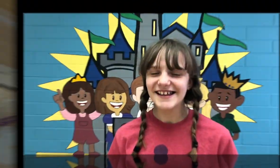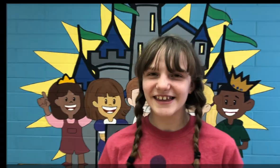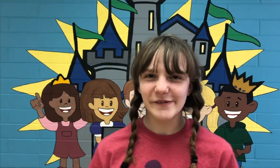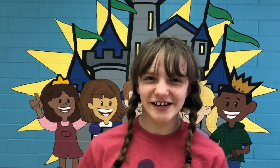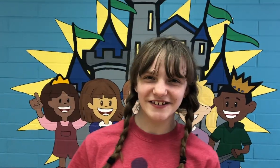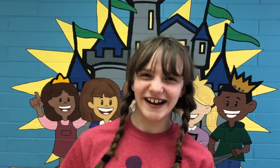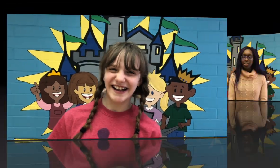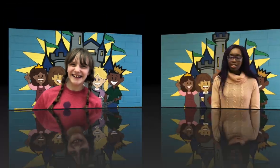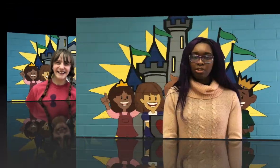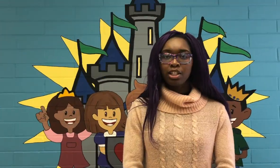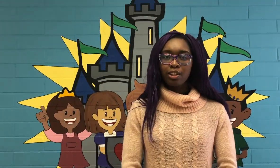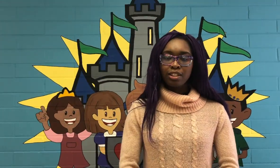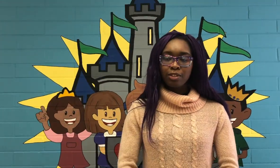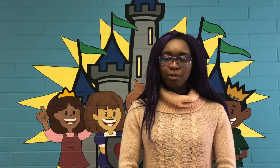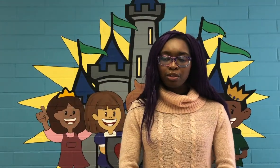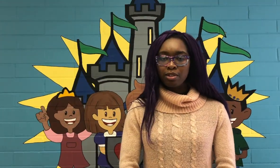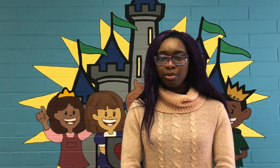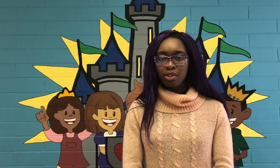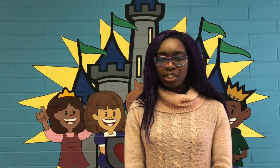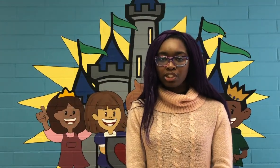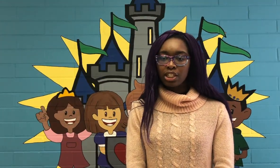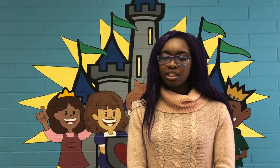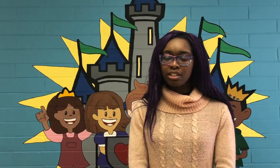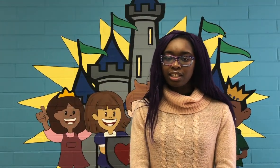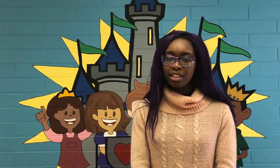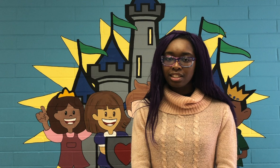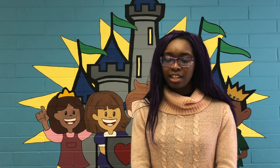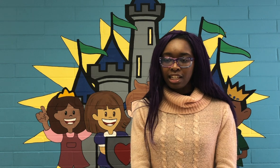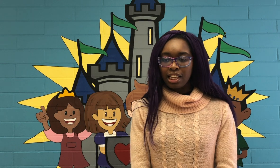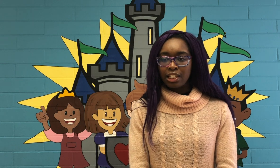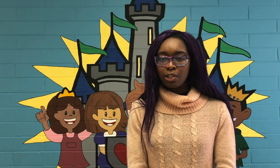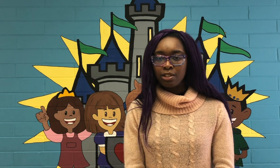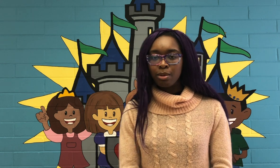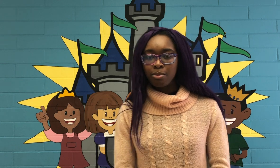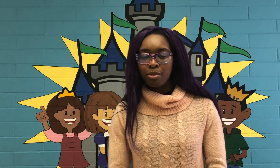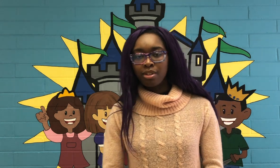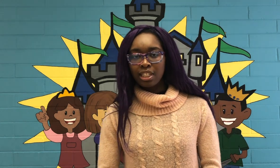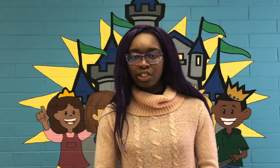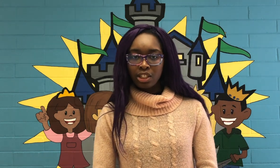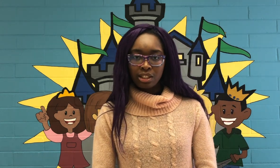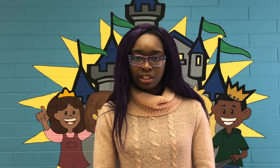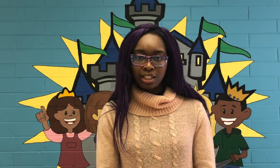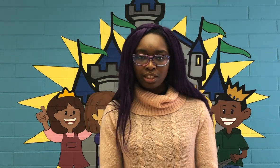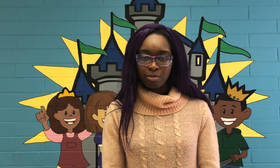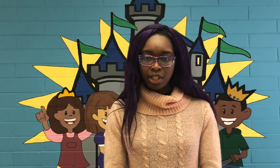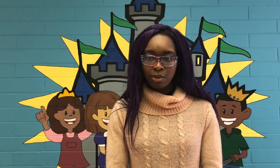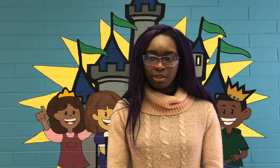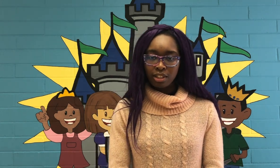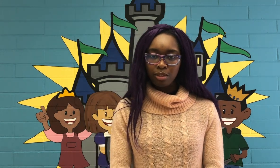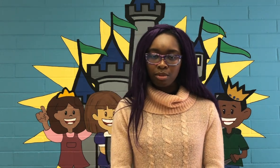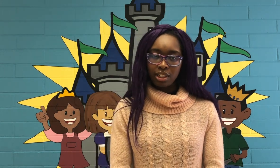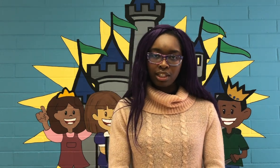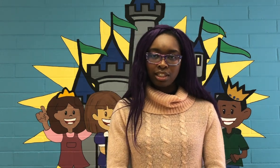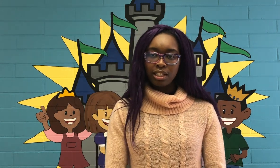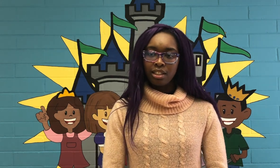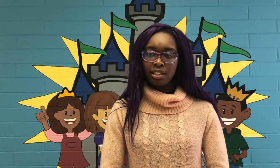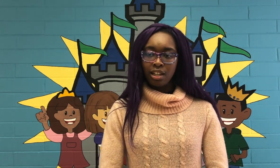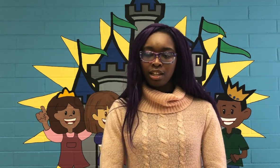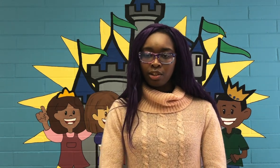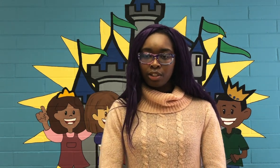Give it a try. Our next fruit of the spirit is gentleness. And so some people think gentleness is being weak, but it isn't. Christ